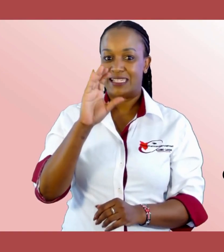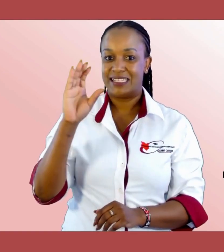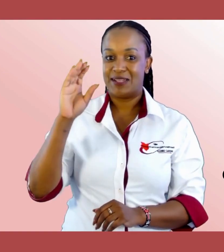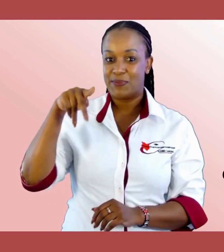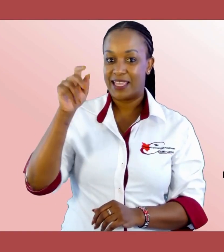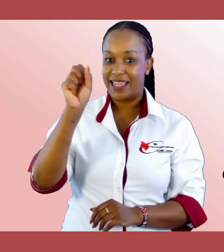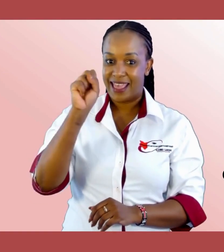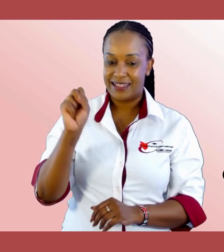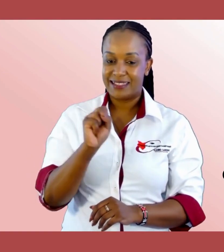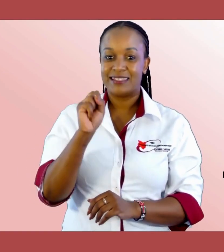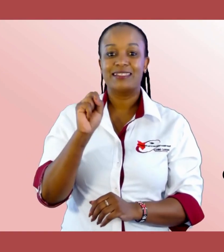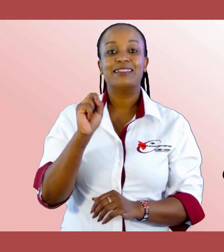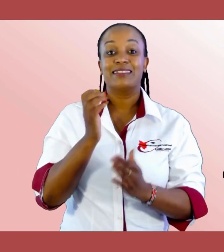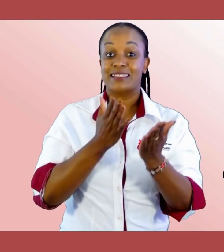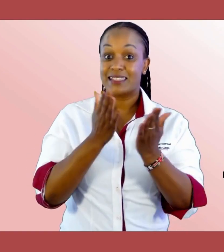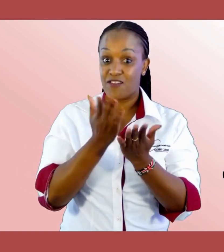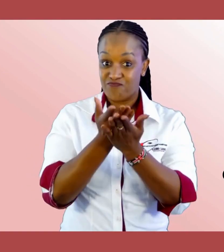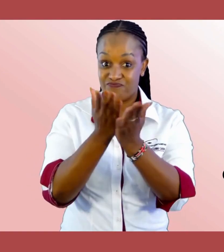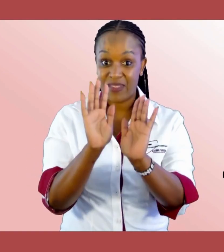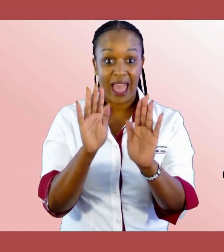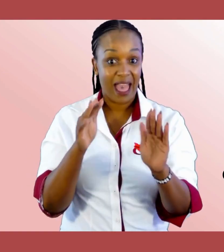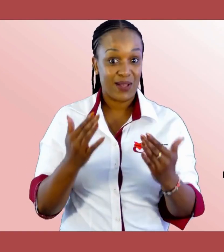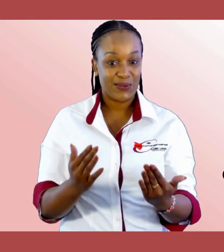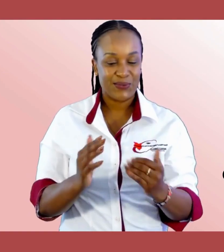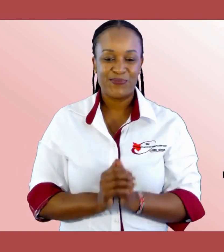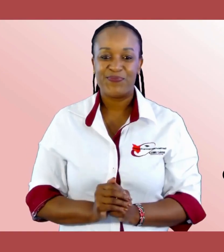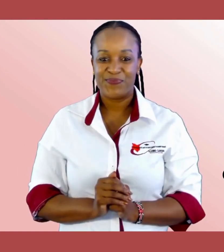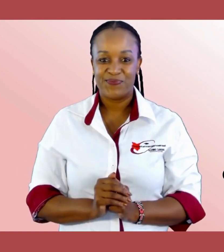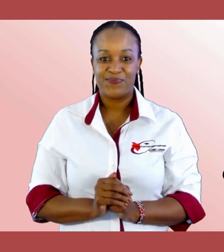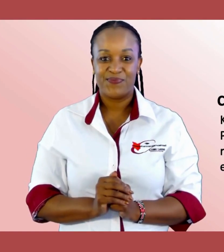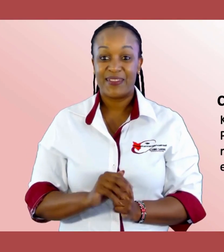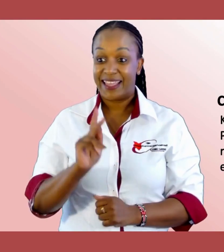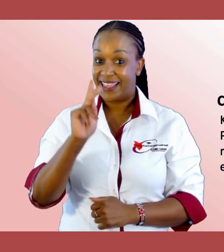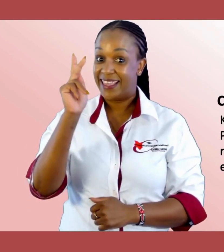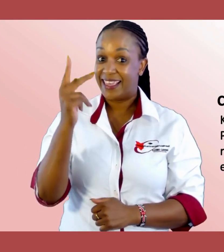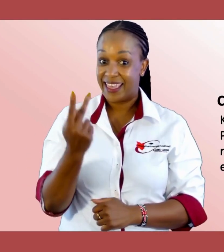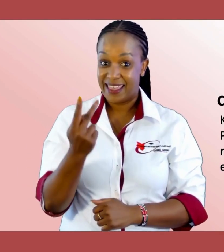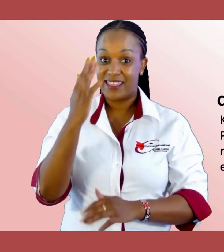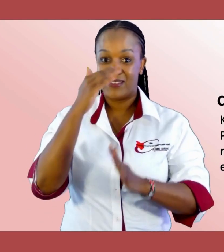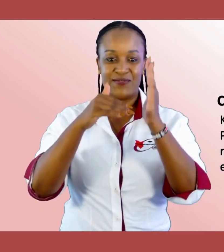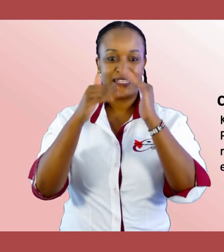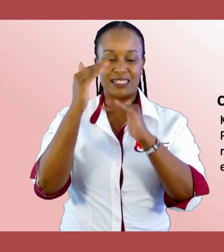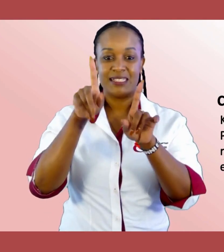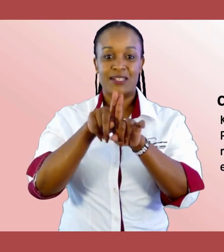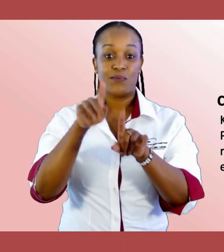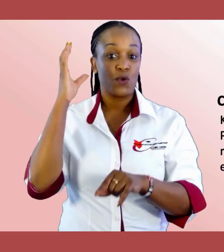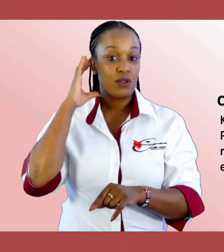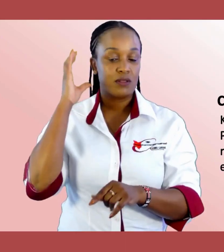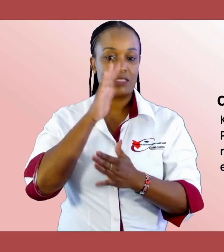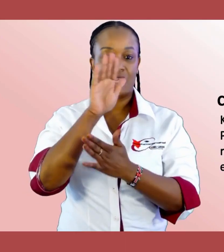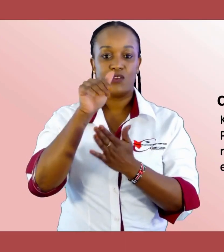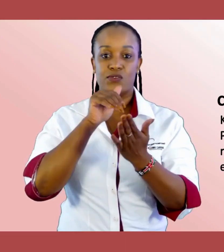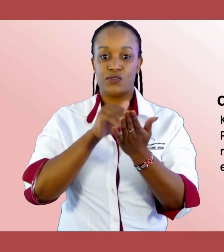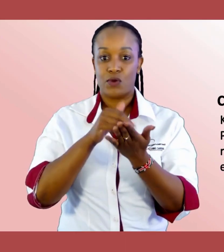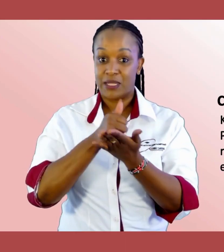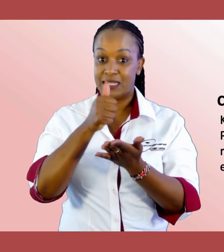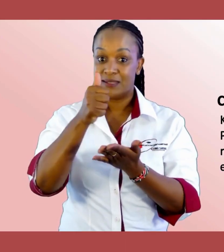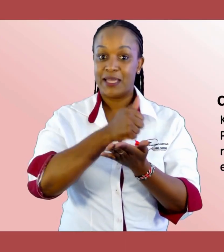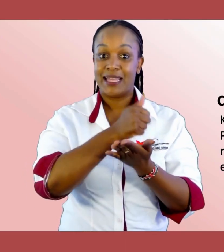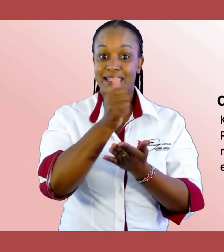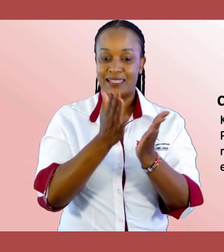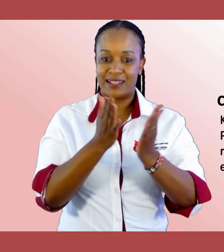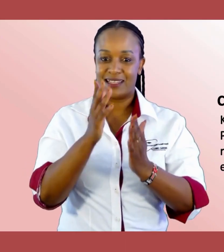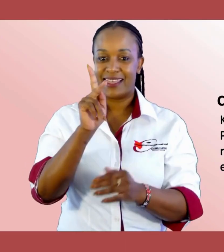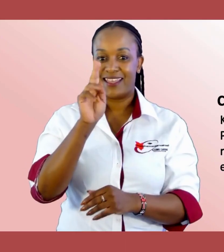Kuccps, Citizen Service Delivery Charter. Kenya Universities and Colleges Central Placement Service,